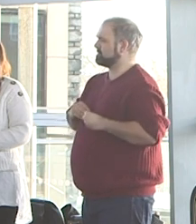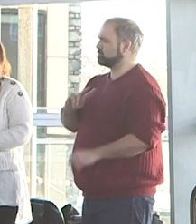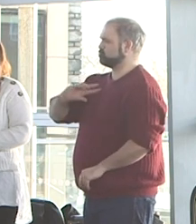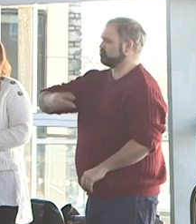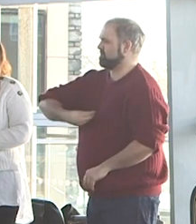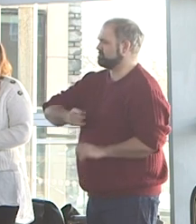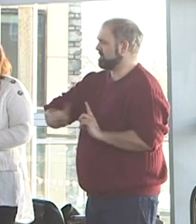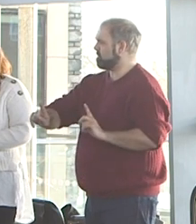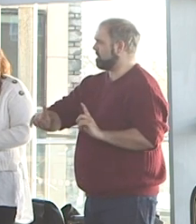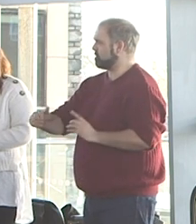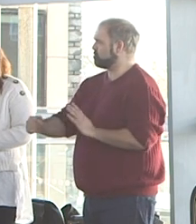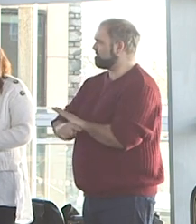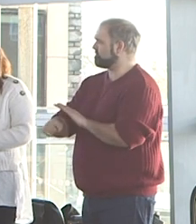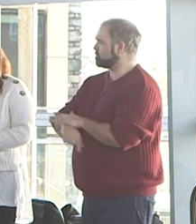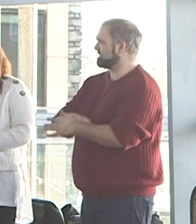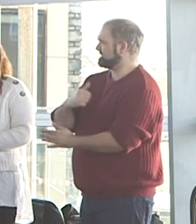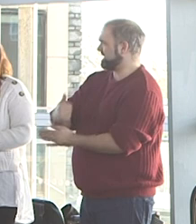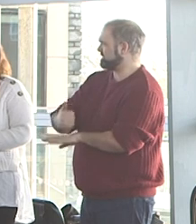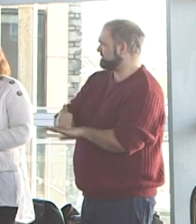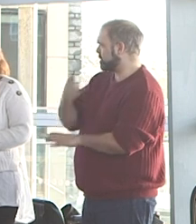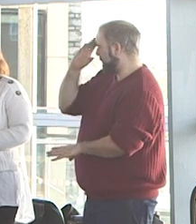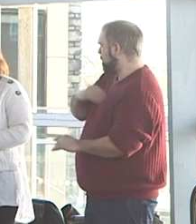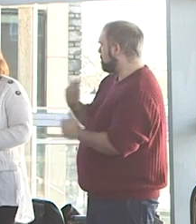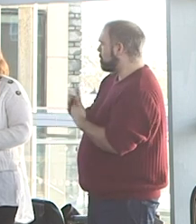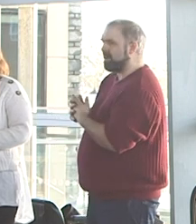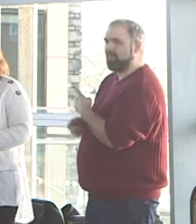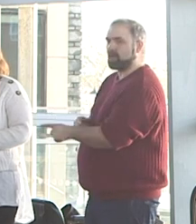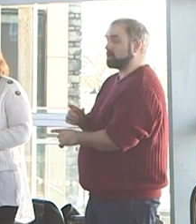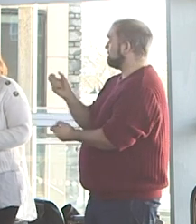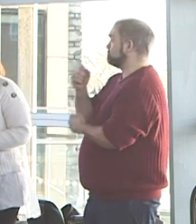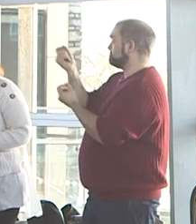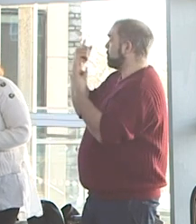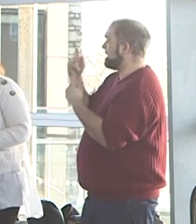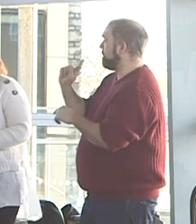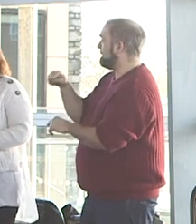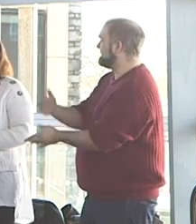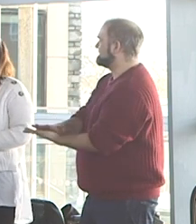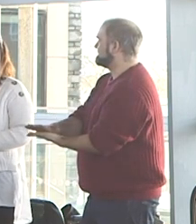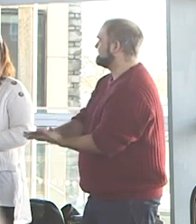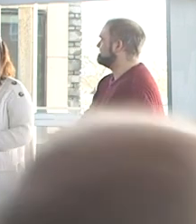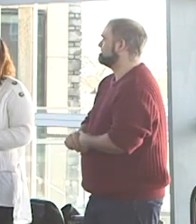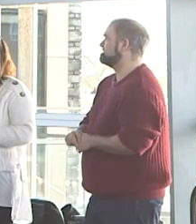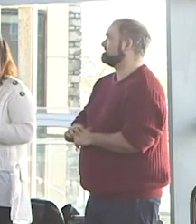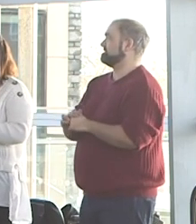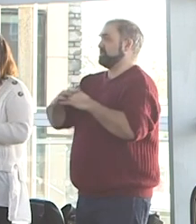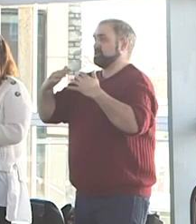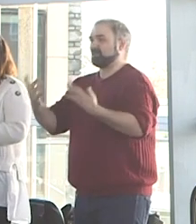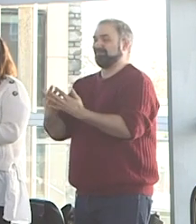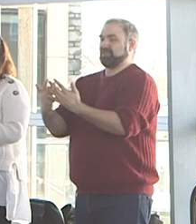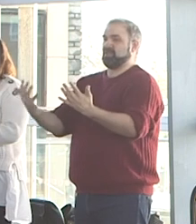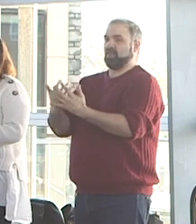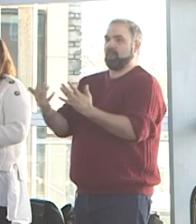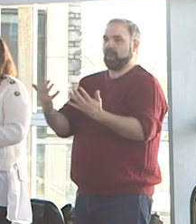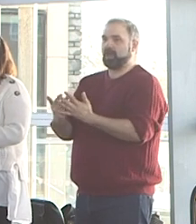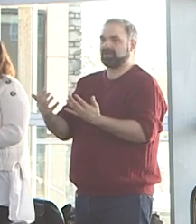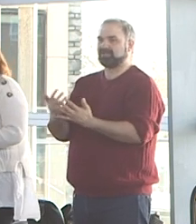as with refugee status. Could you talk about that a bit more? Because so, I had absolutely no idea. That's all right. So there is a lot that I